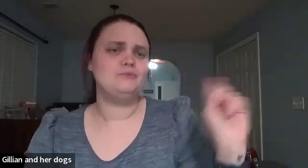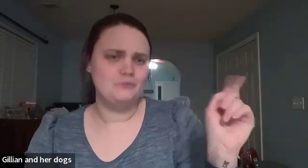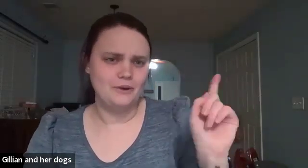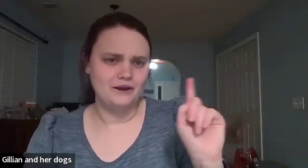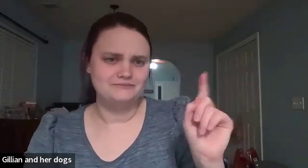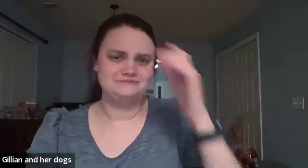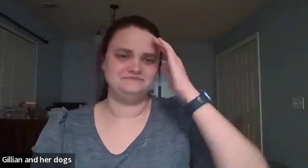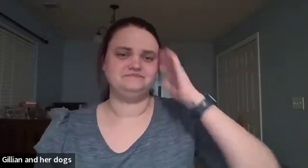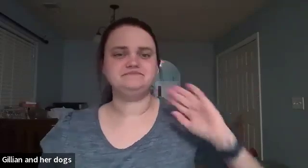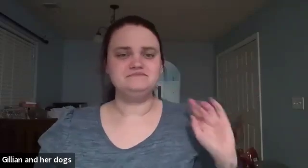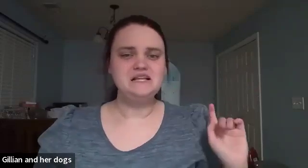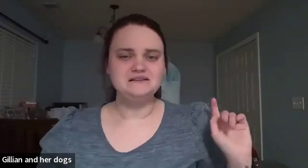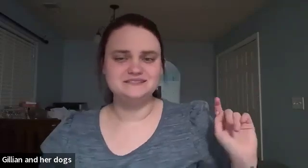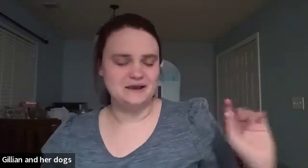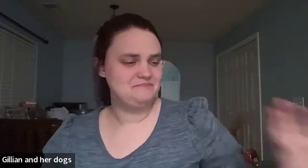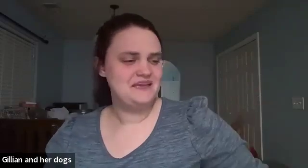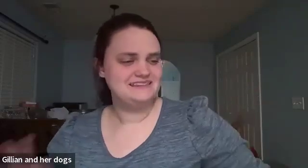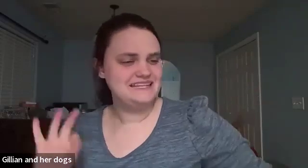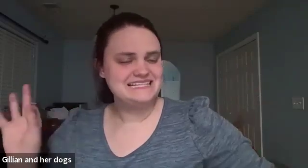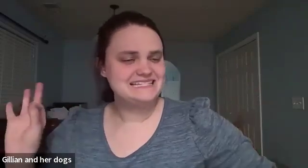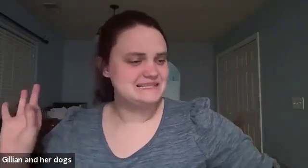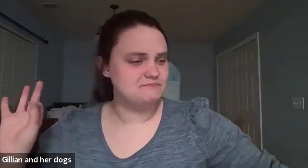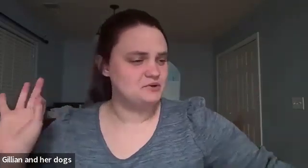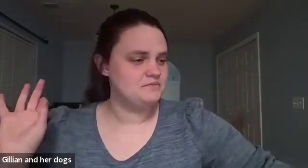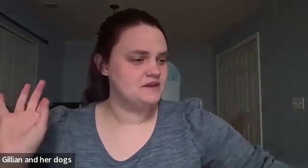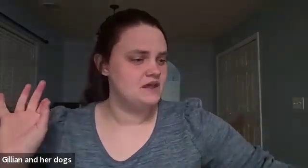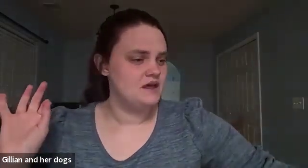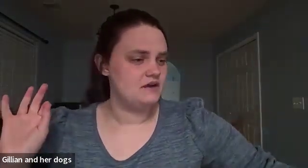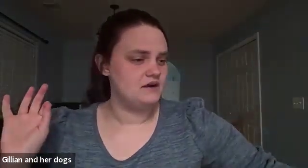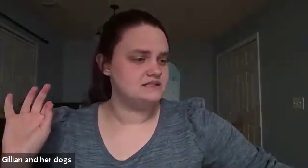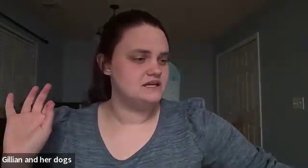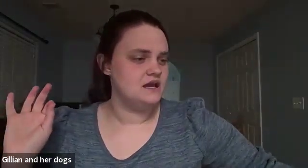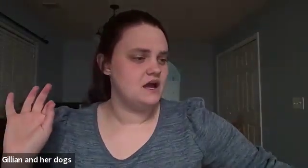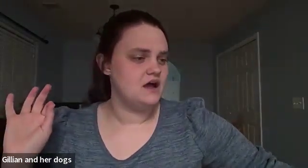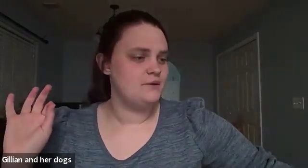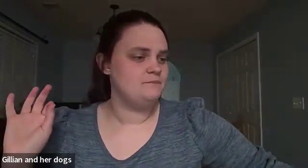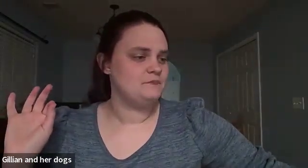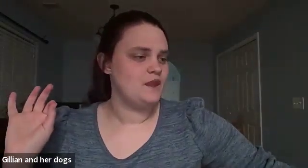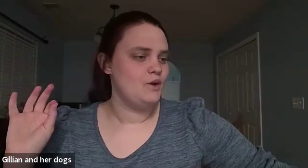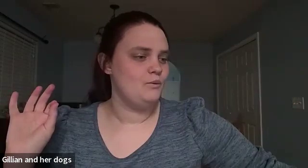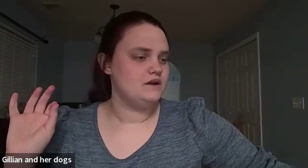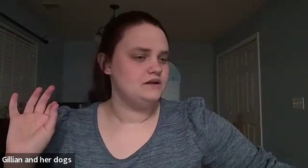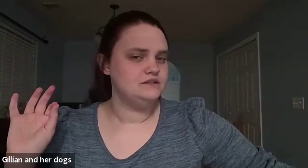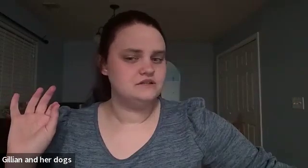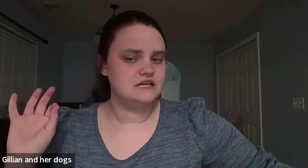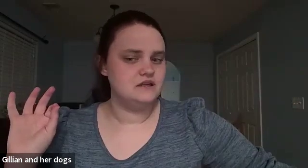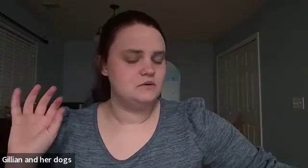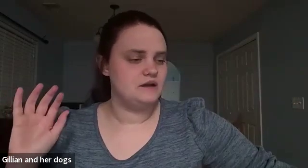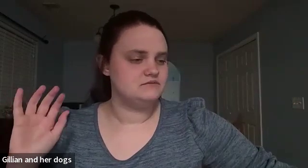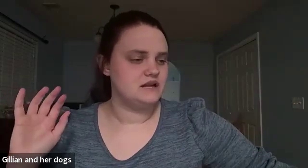Bathroom where? So nice and simple. All right. We're gonna do, because I know we're about to run